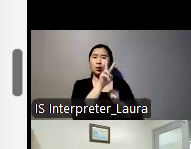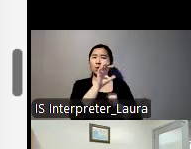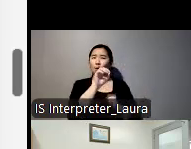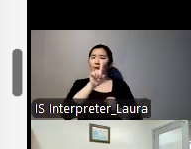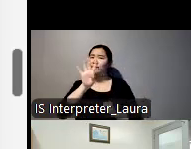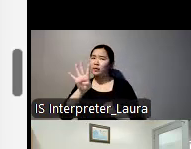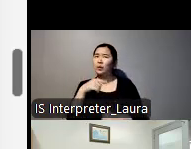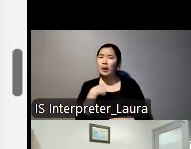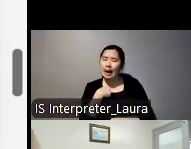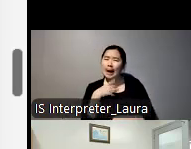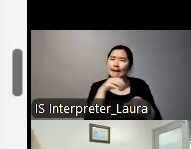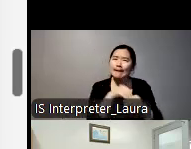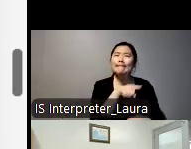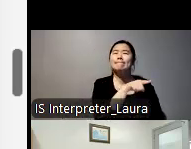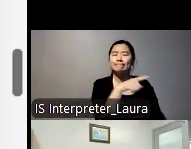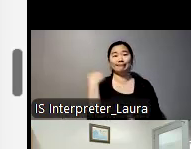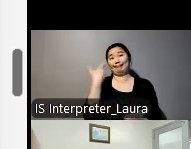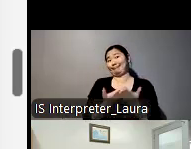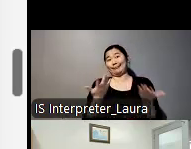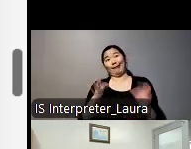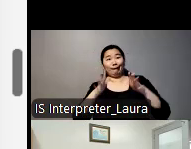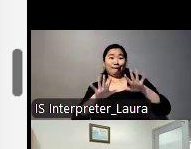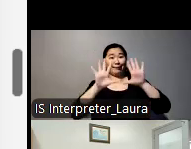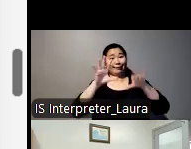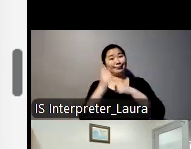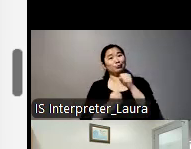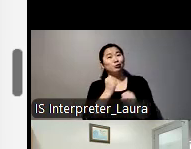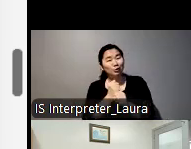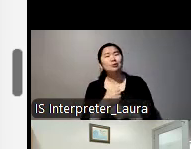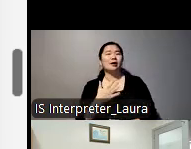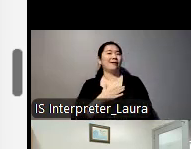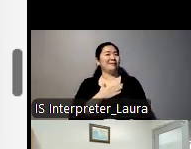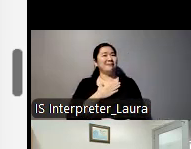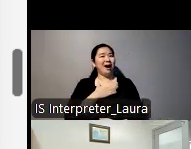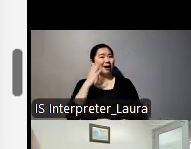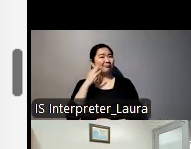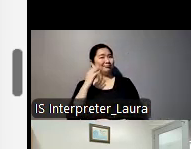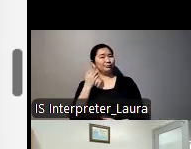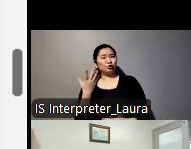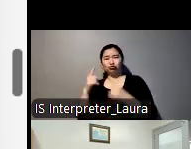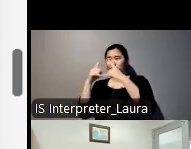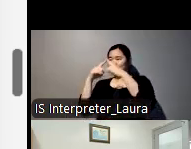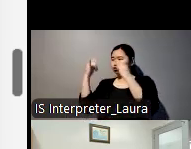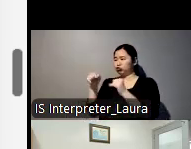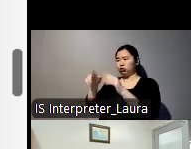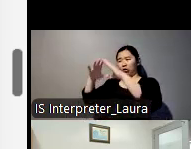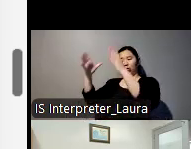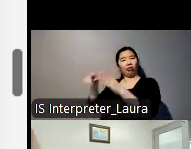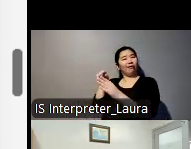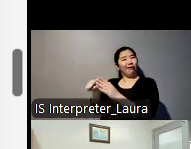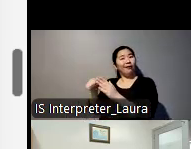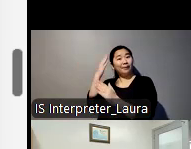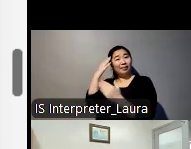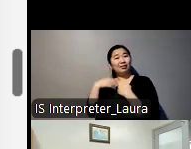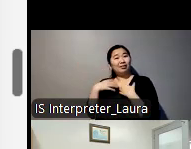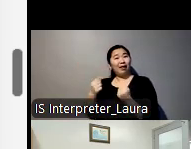their countries after knowing harmness of institutionalization by the mental health system by the mental health